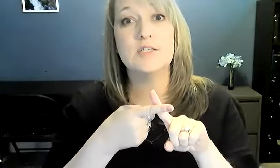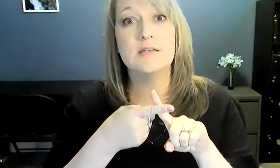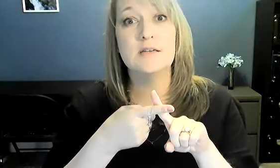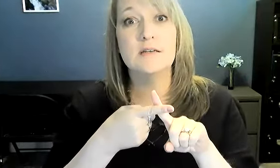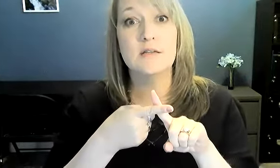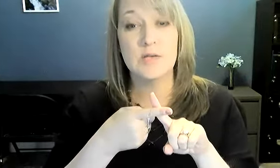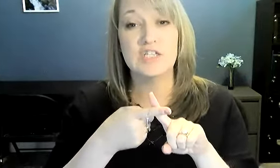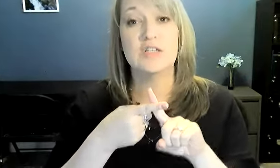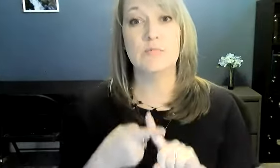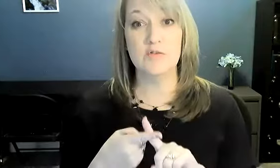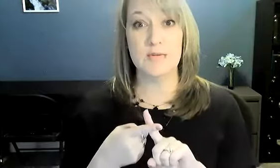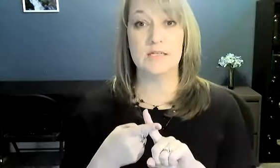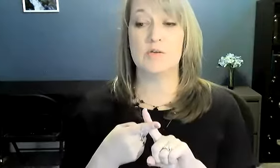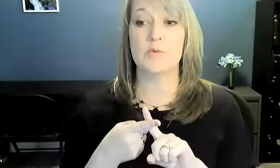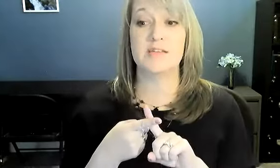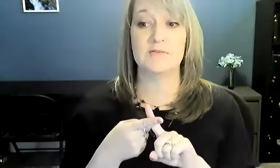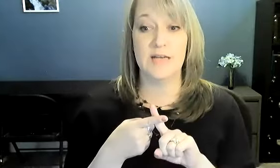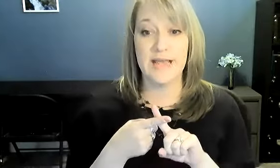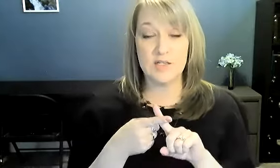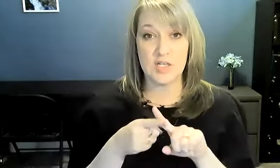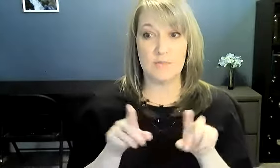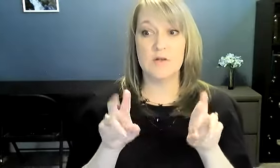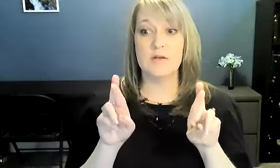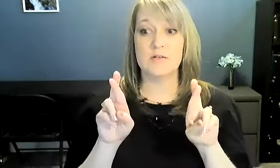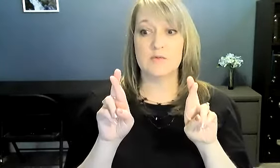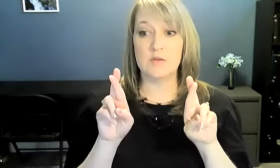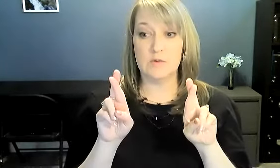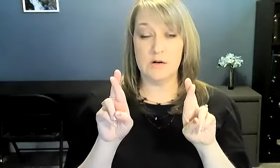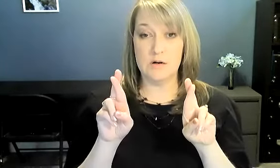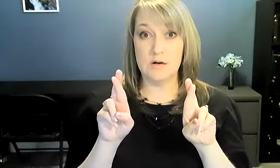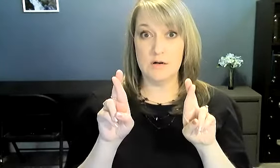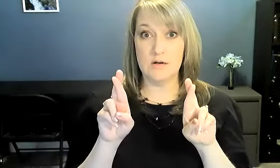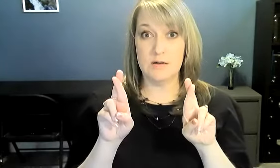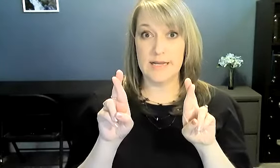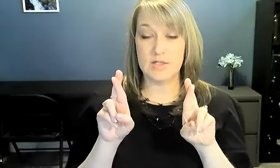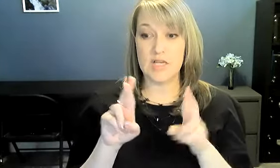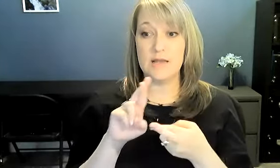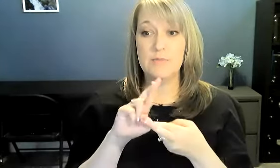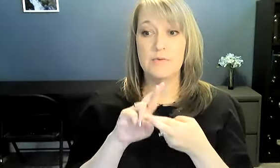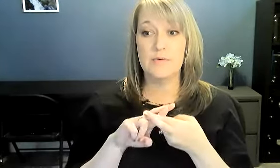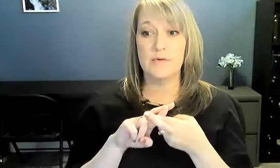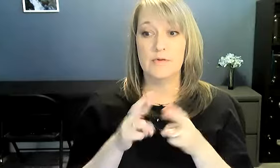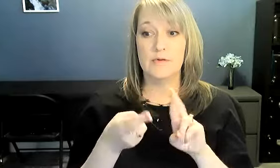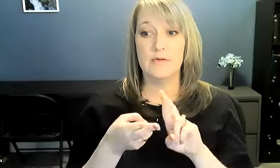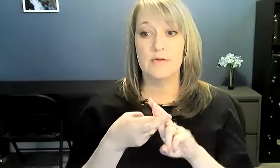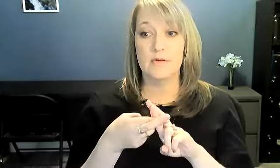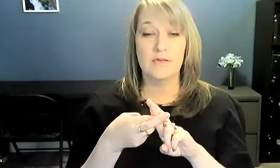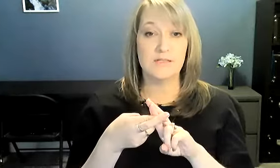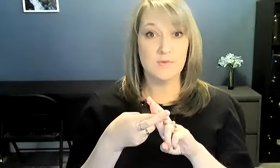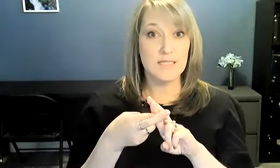orientation, location, and movement, only with a different hand shape. So if you do R hand shape, that's